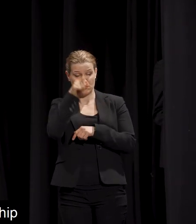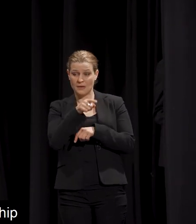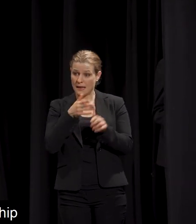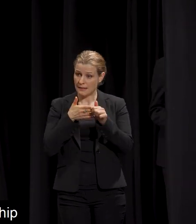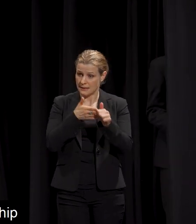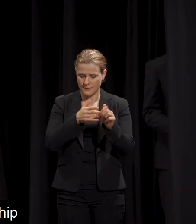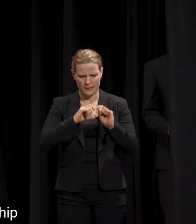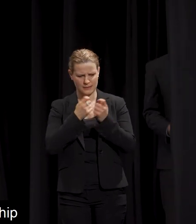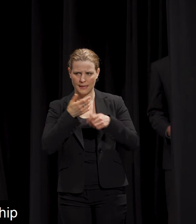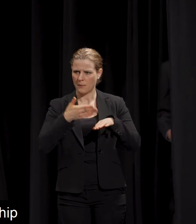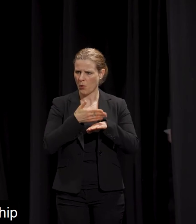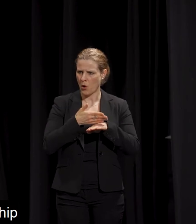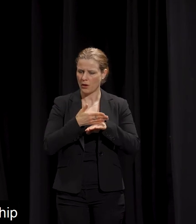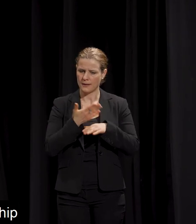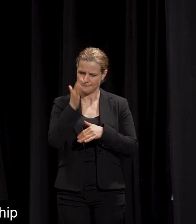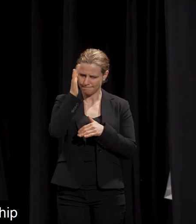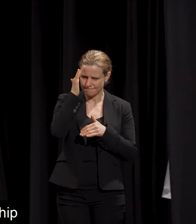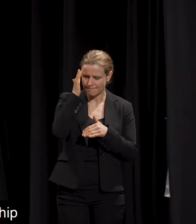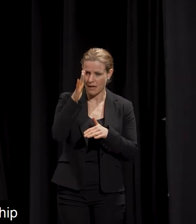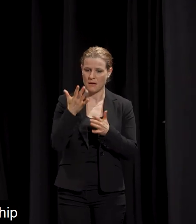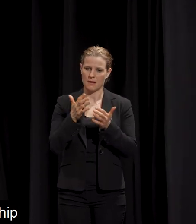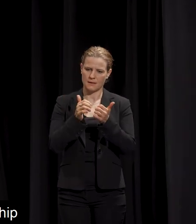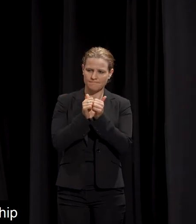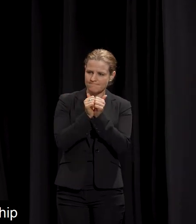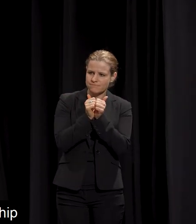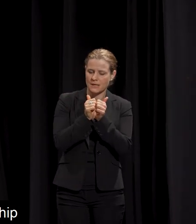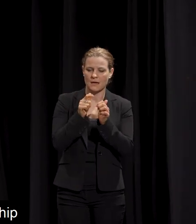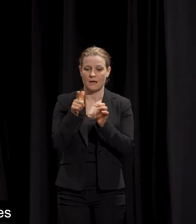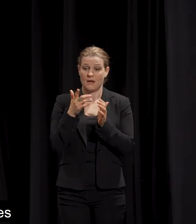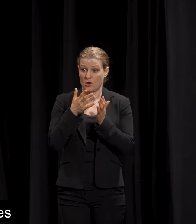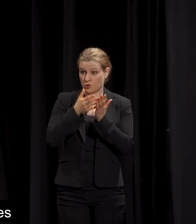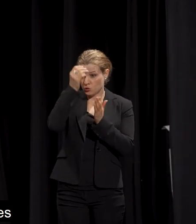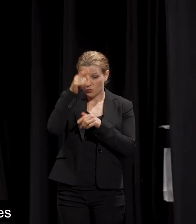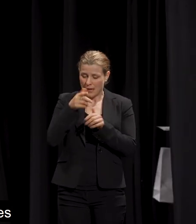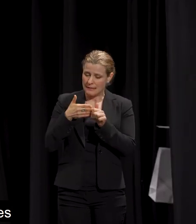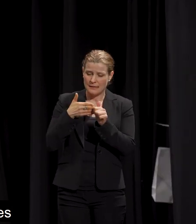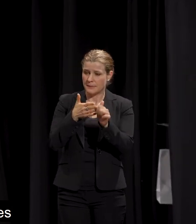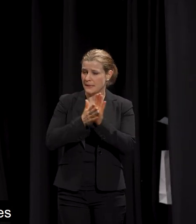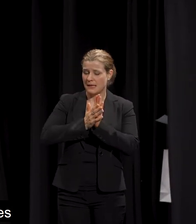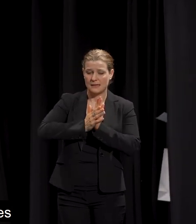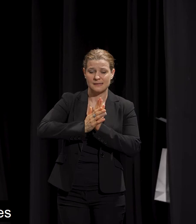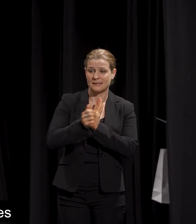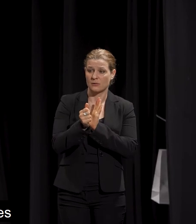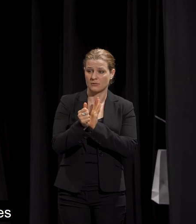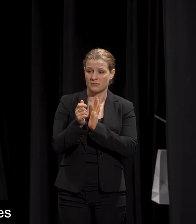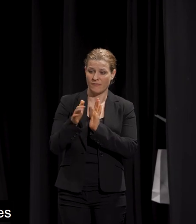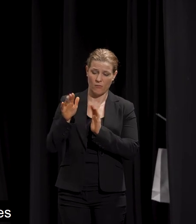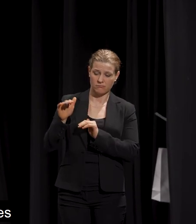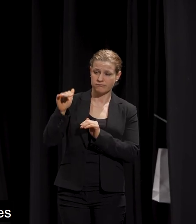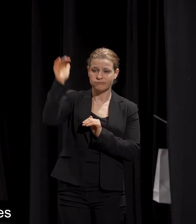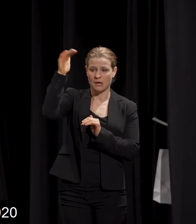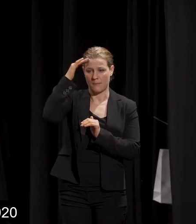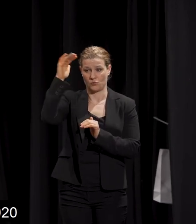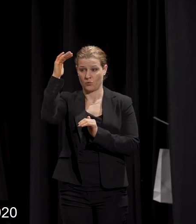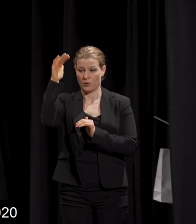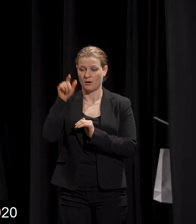teamwork, reliability, mateship, and integrity. A student that is showing leadership qualities beyond their years.